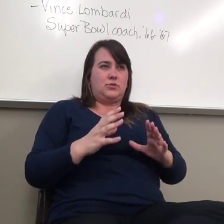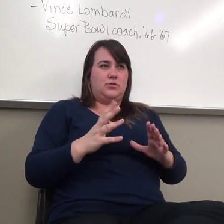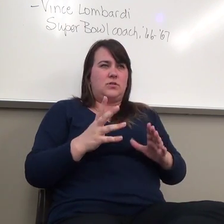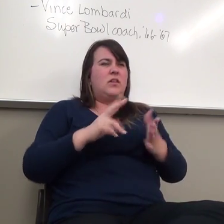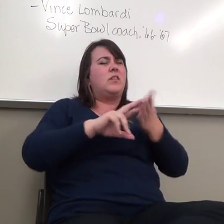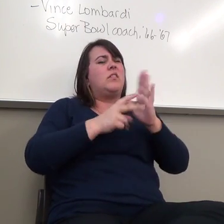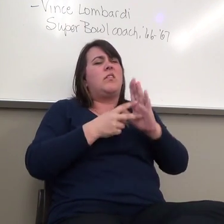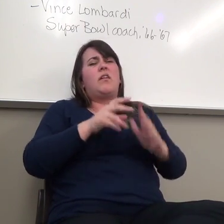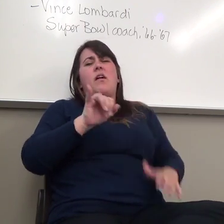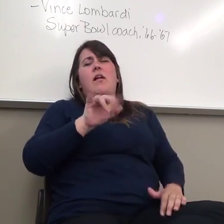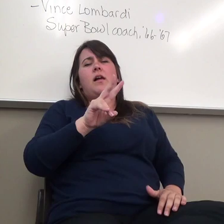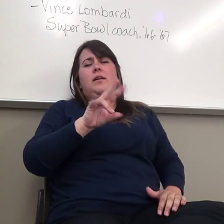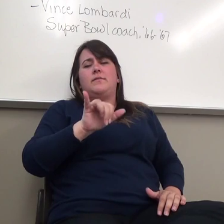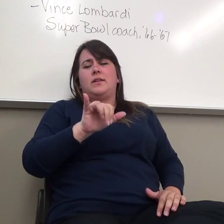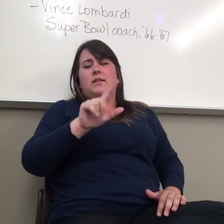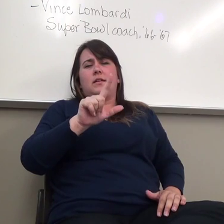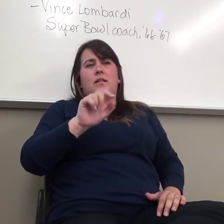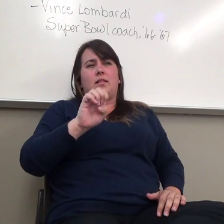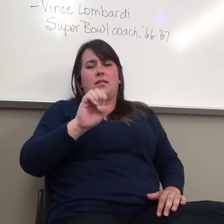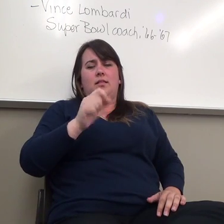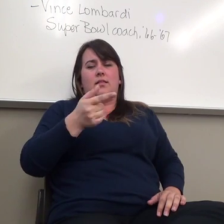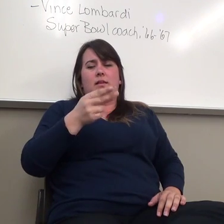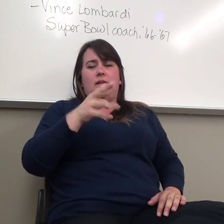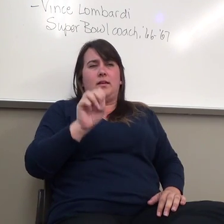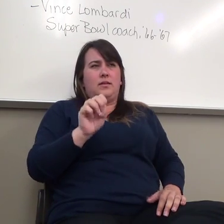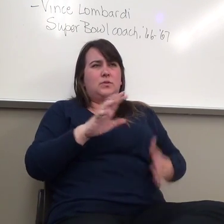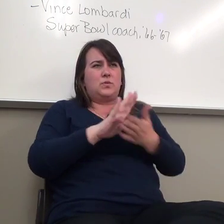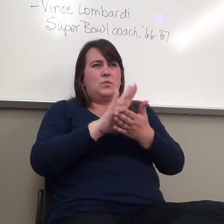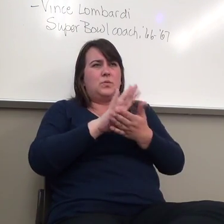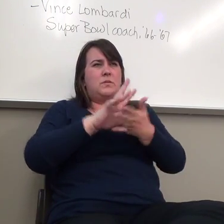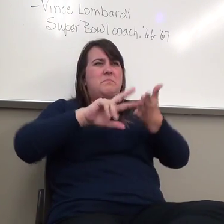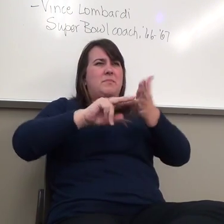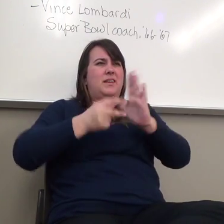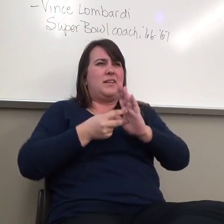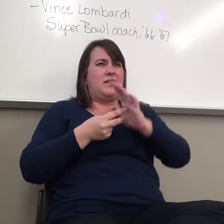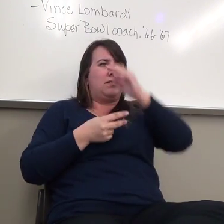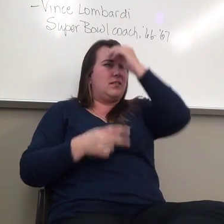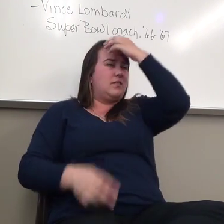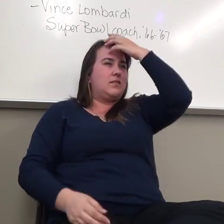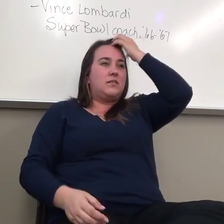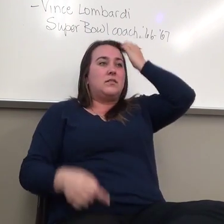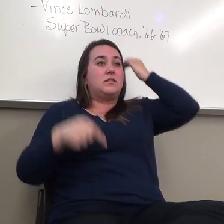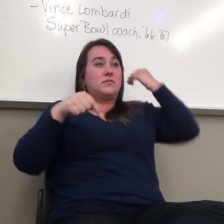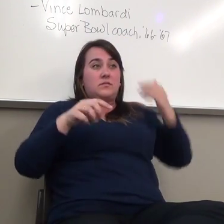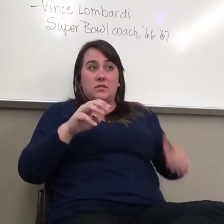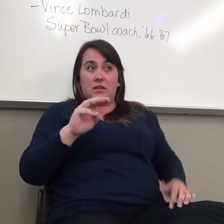school? What are they talking about when they say Ivy League school? Is this an Ivy League school?